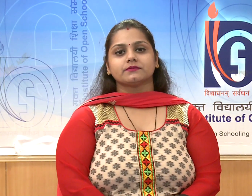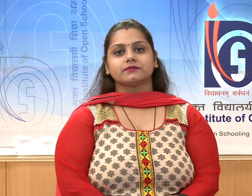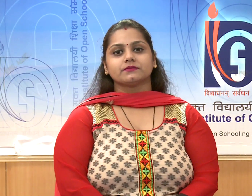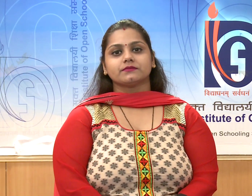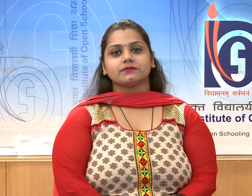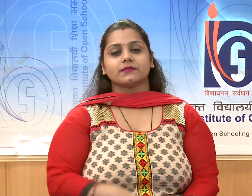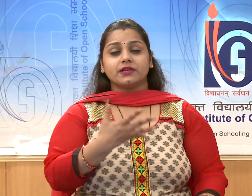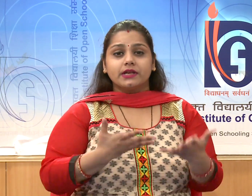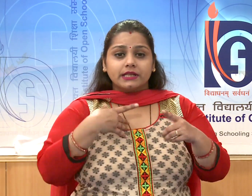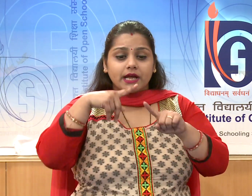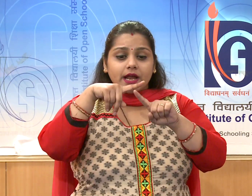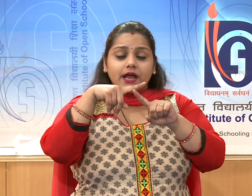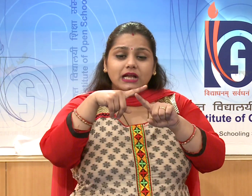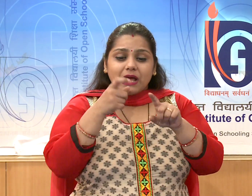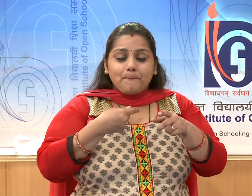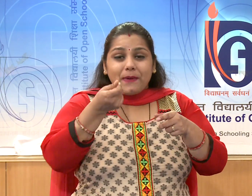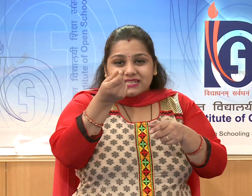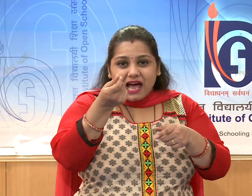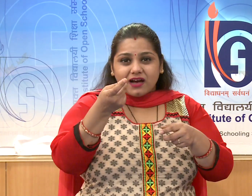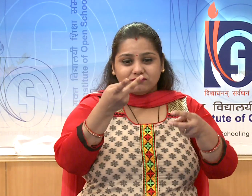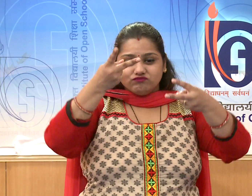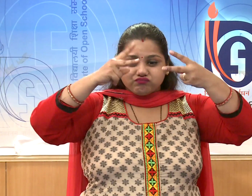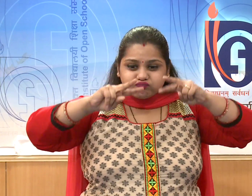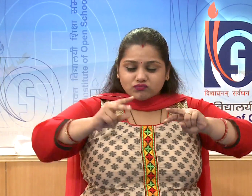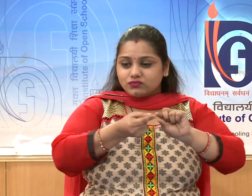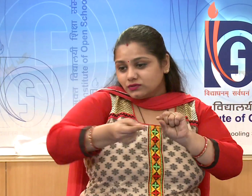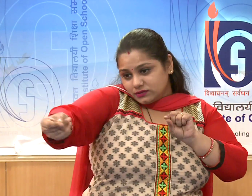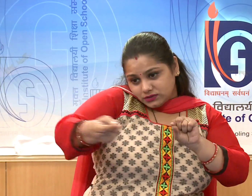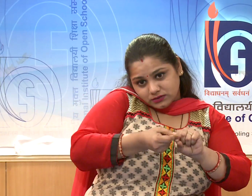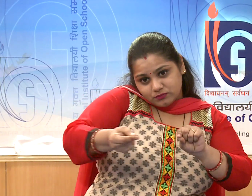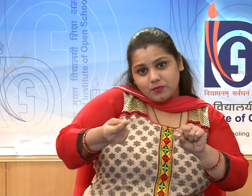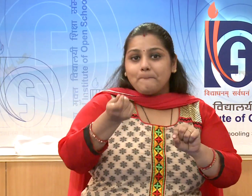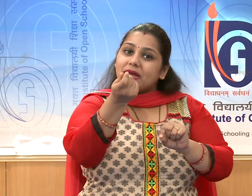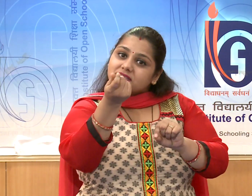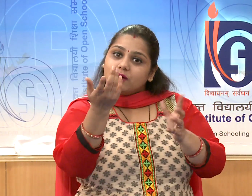as it made the transaction of money over long distance